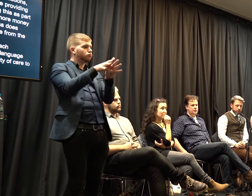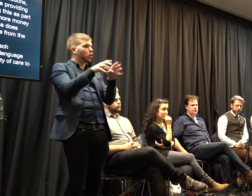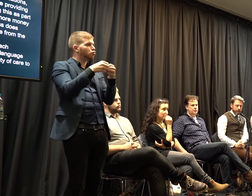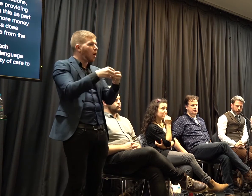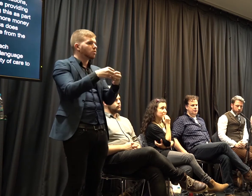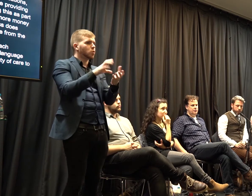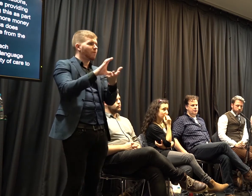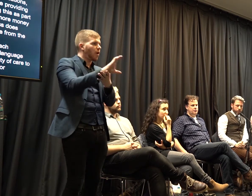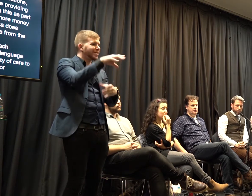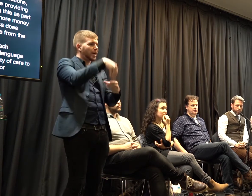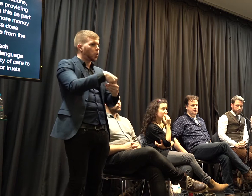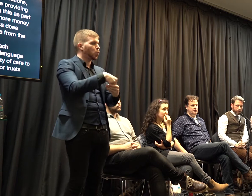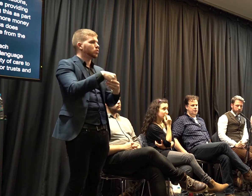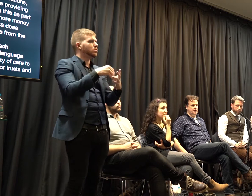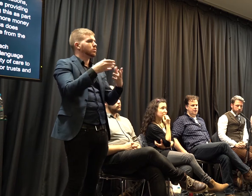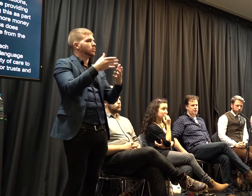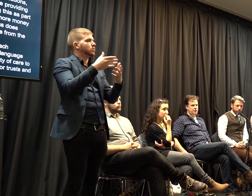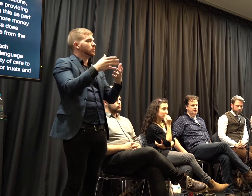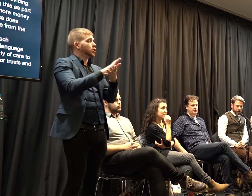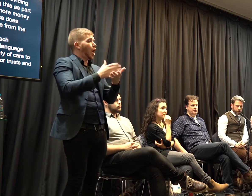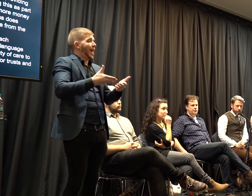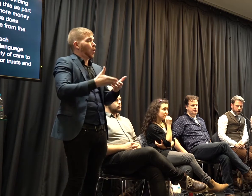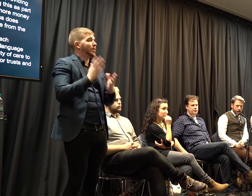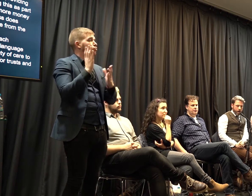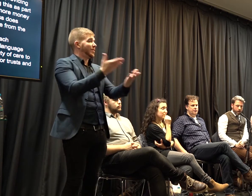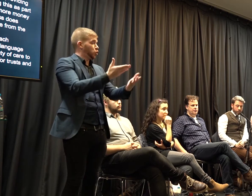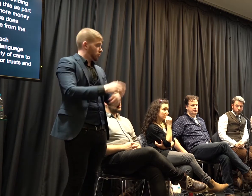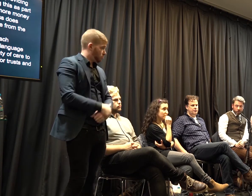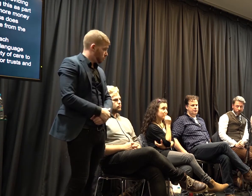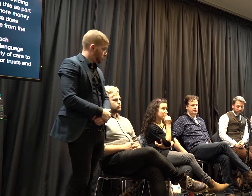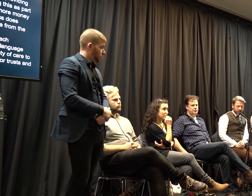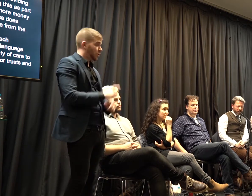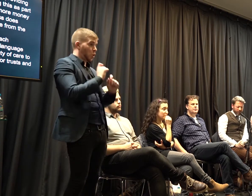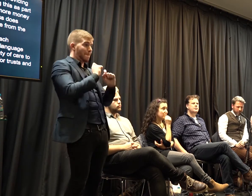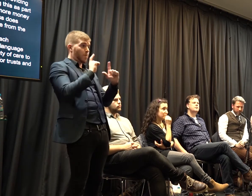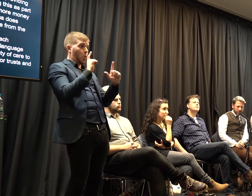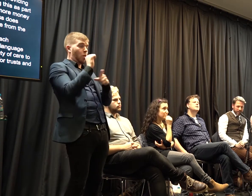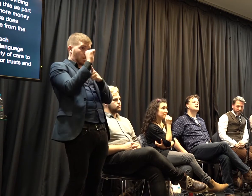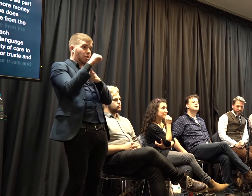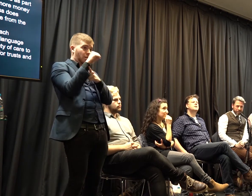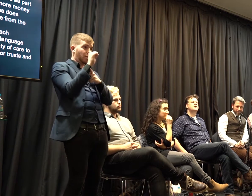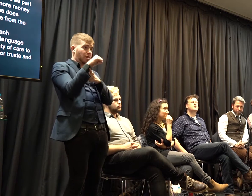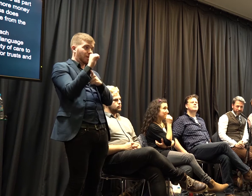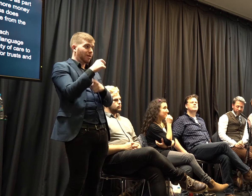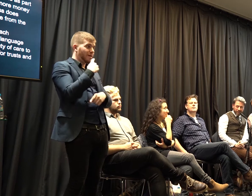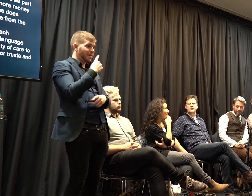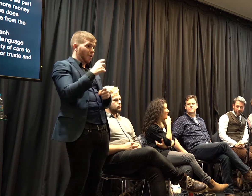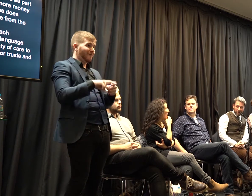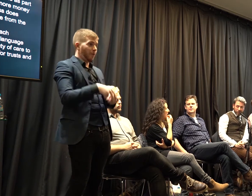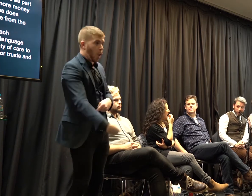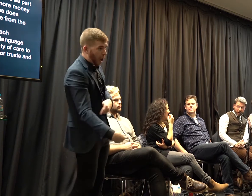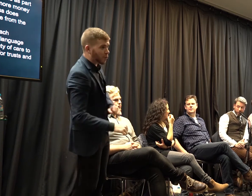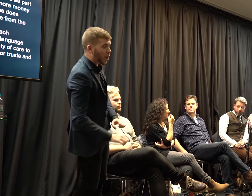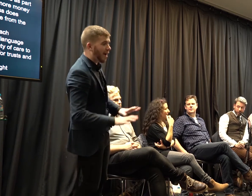and funds include sign language provision? Paul is nodding so enthusiastically she might fall off her